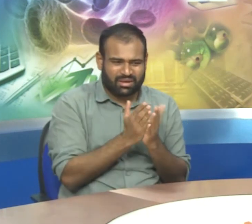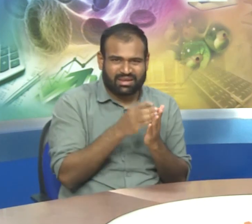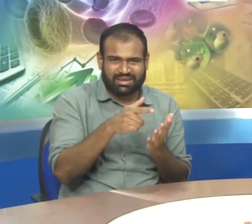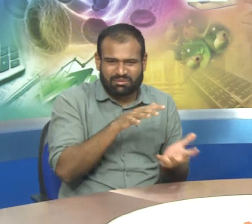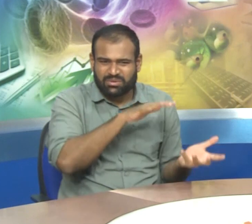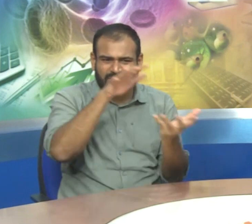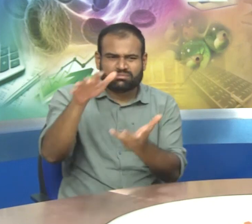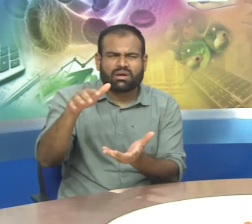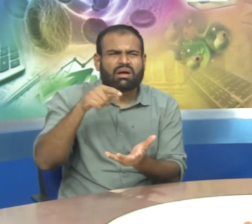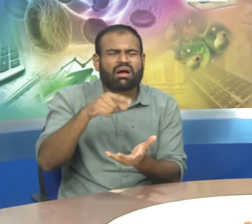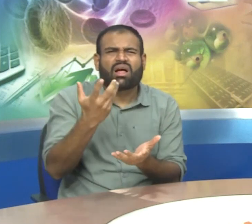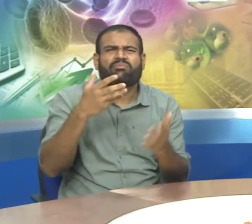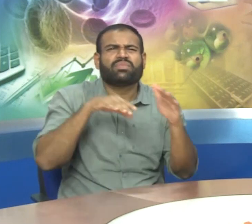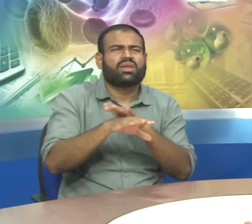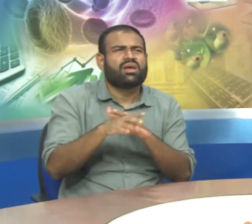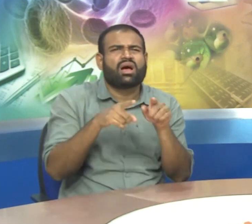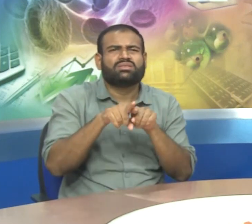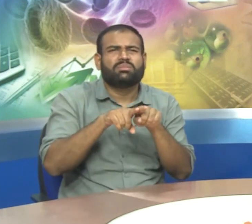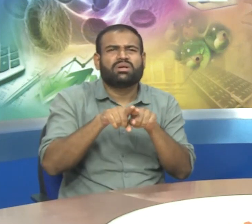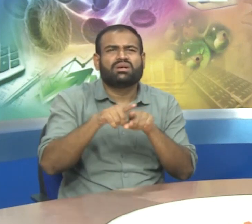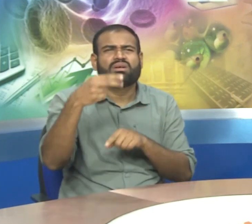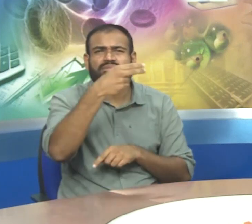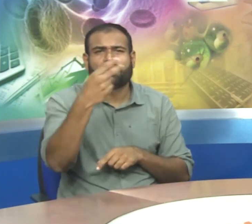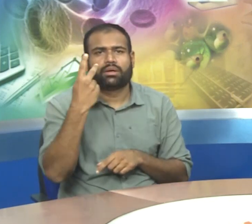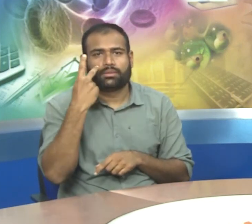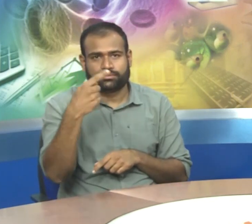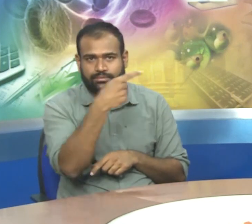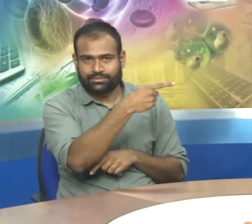Now these are some of the examples which you can see on screen.